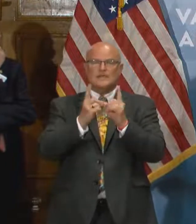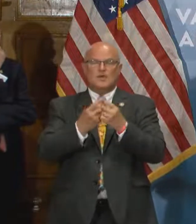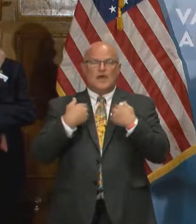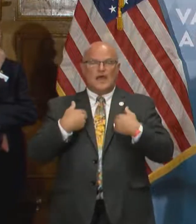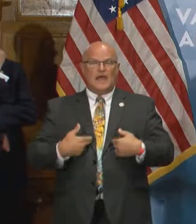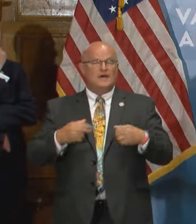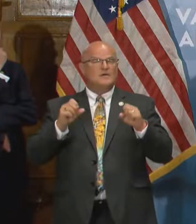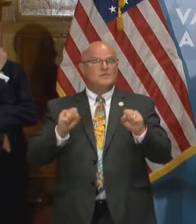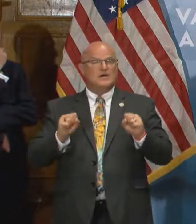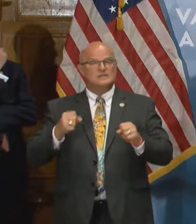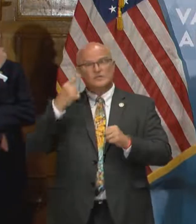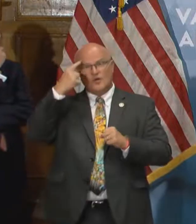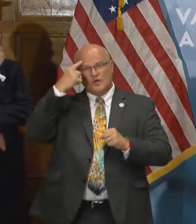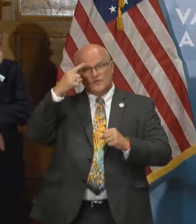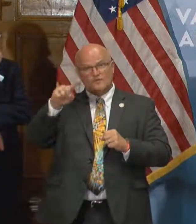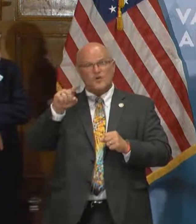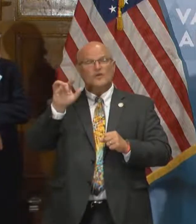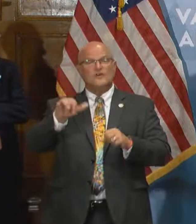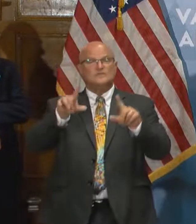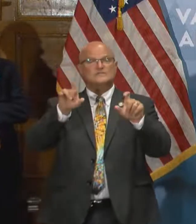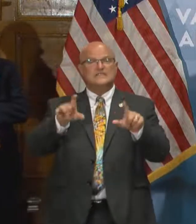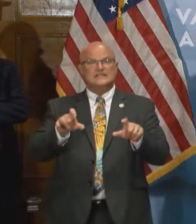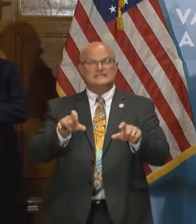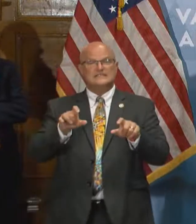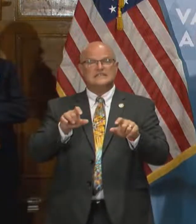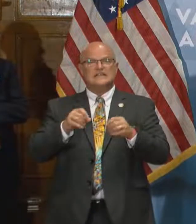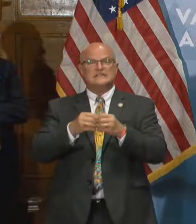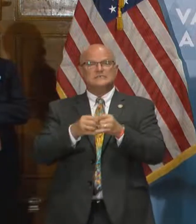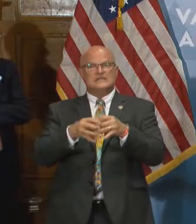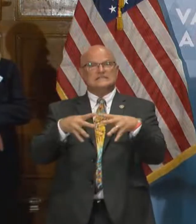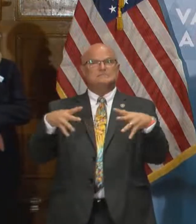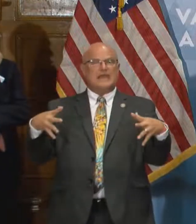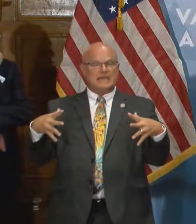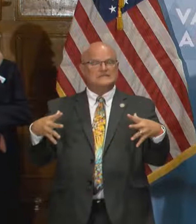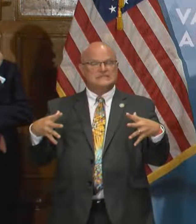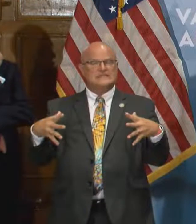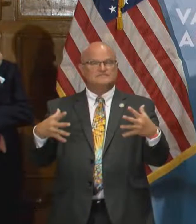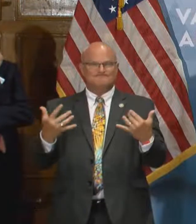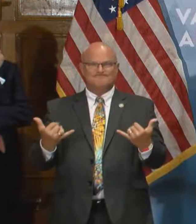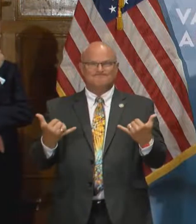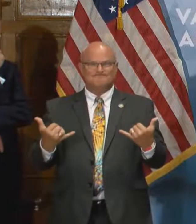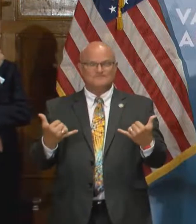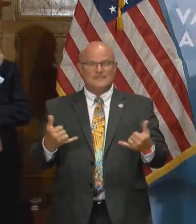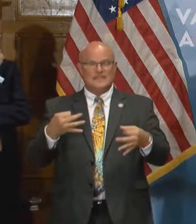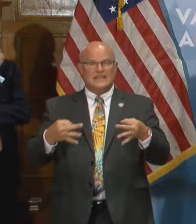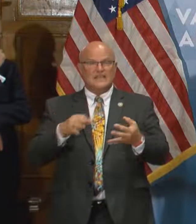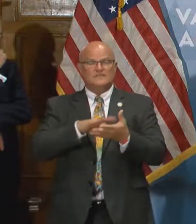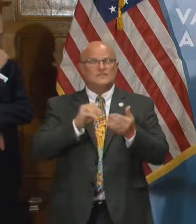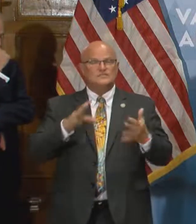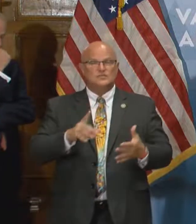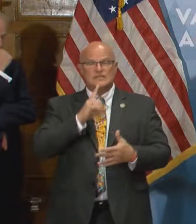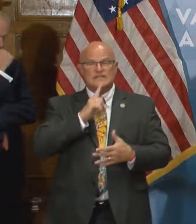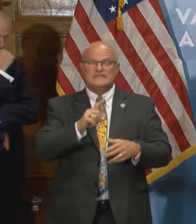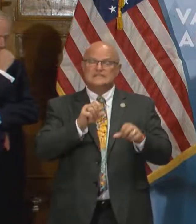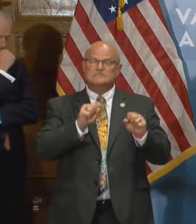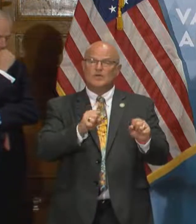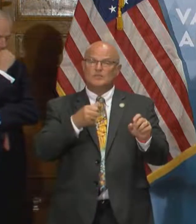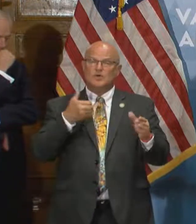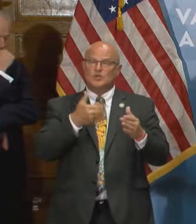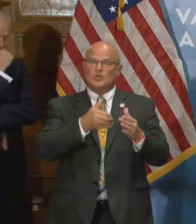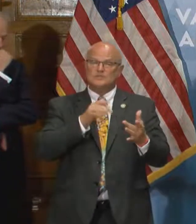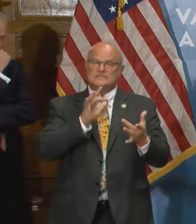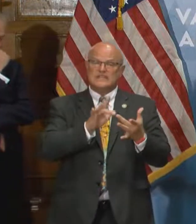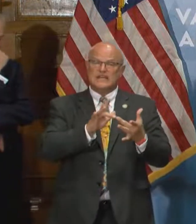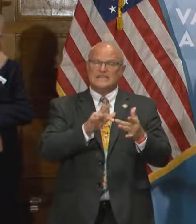the possibility for those testing options to be expanded. Right now, if a student is a probable close contact